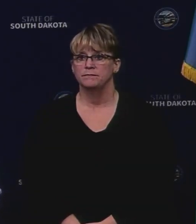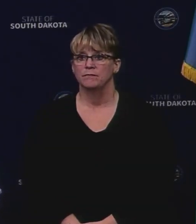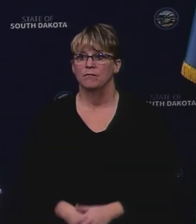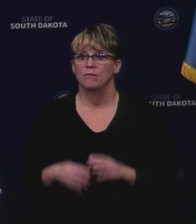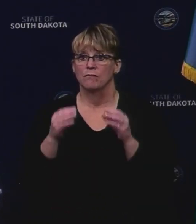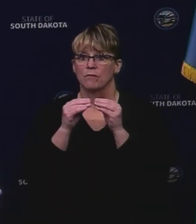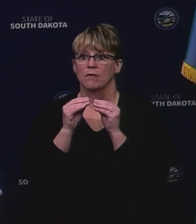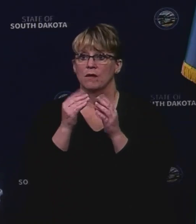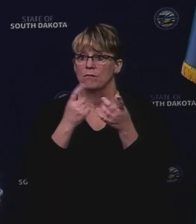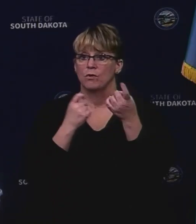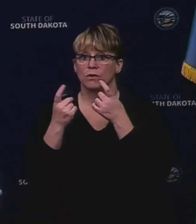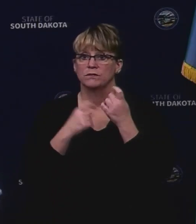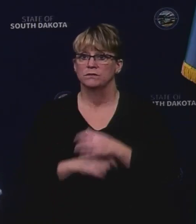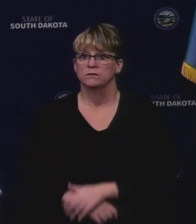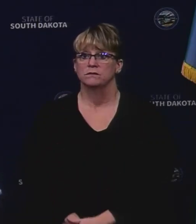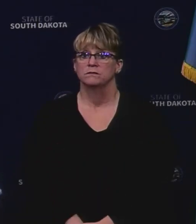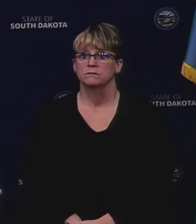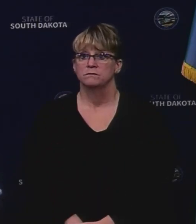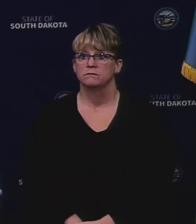Further questions?